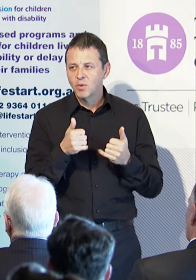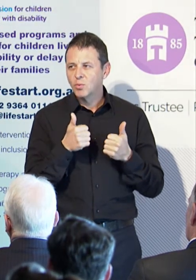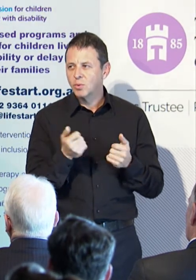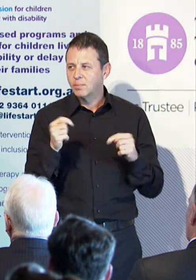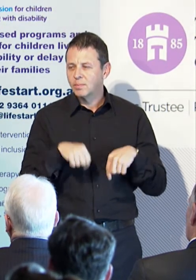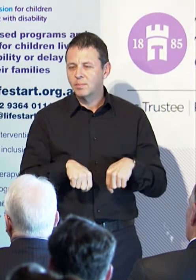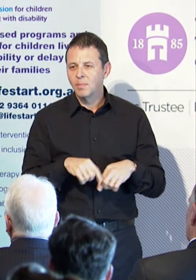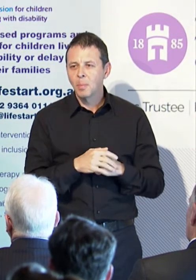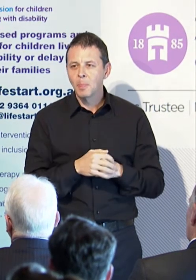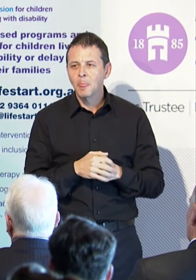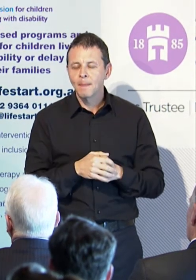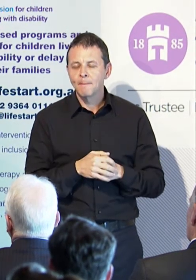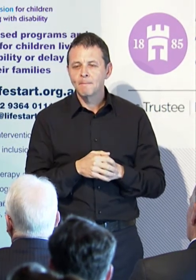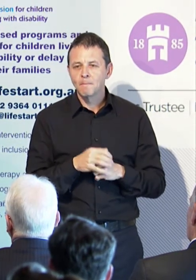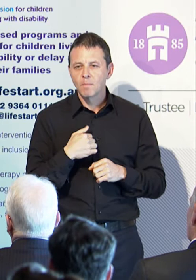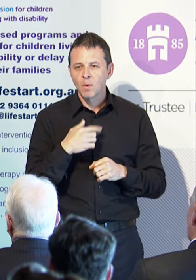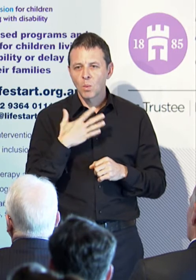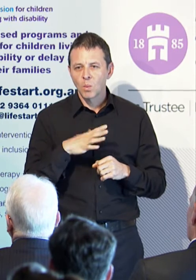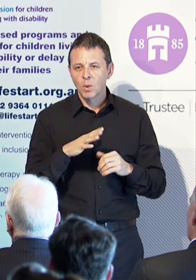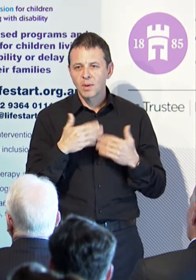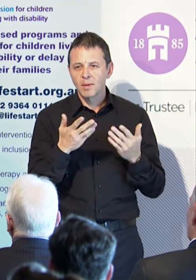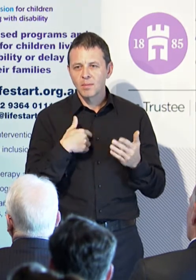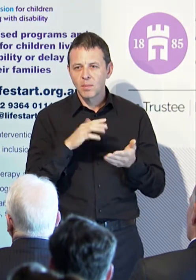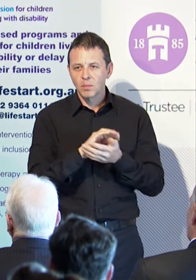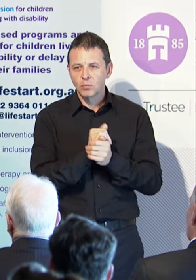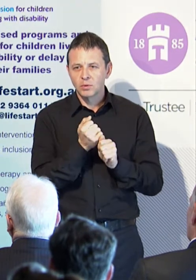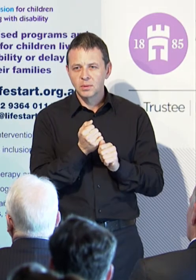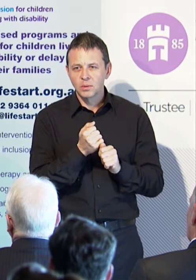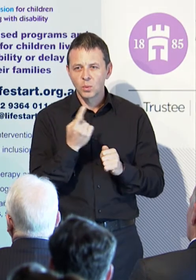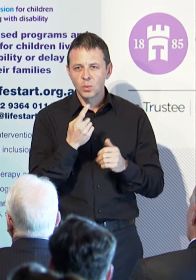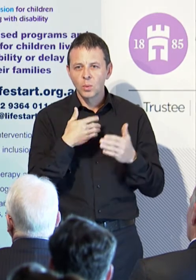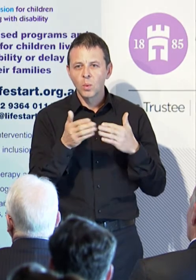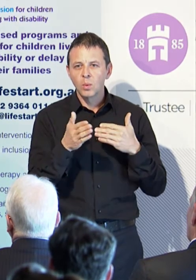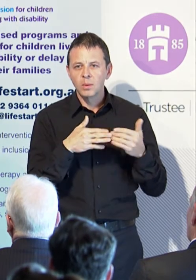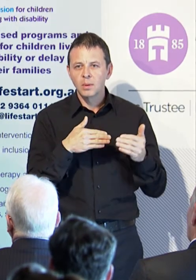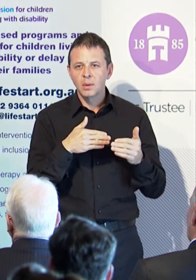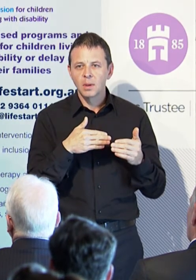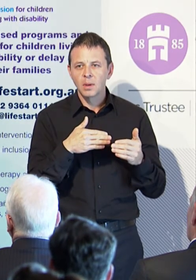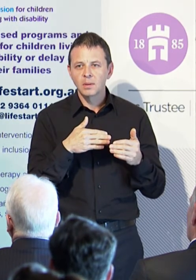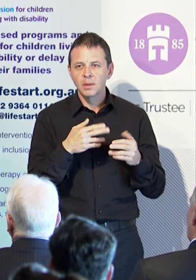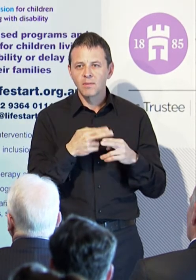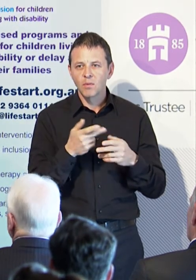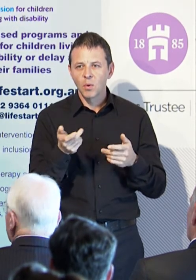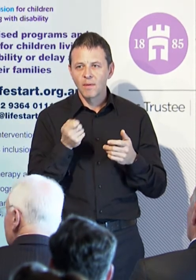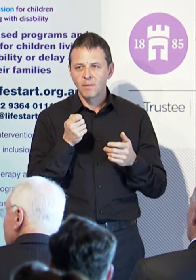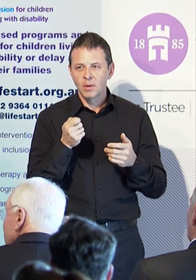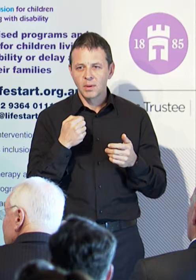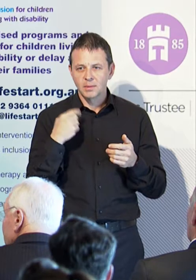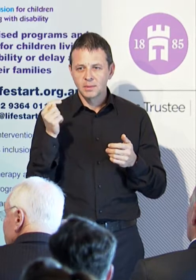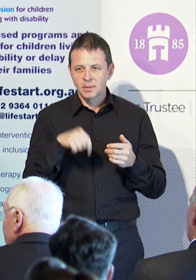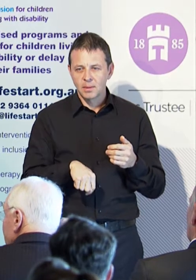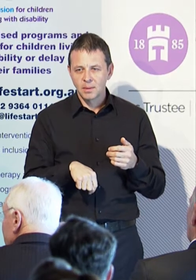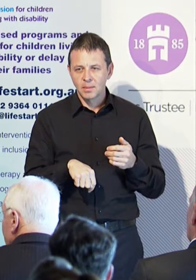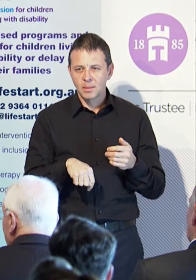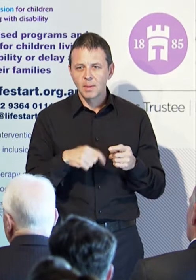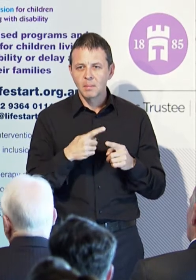offer my appreciation to the organisers for the invitation here this morning. I'd like to